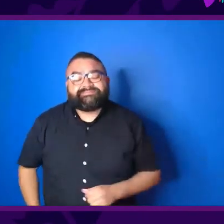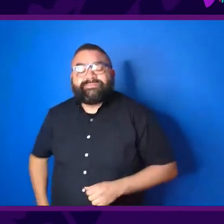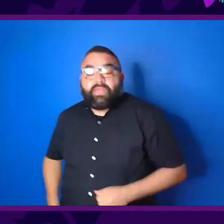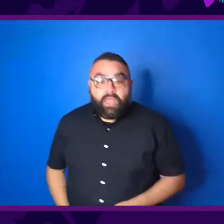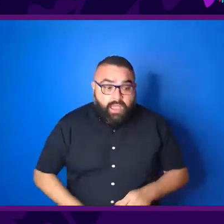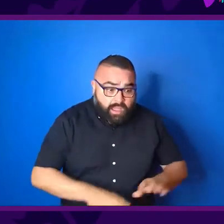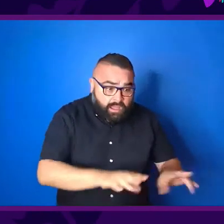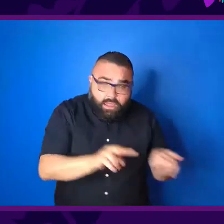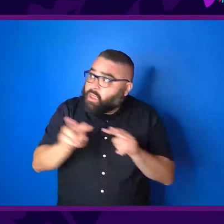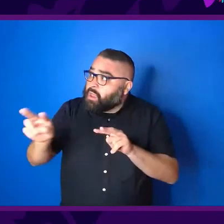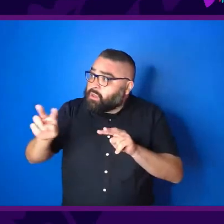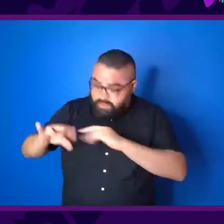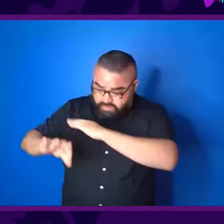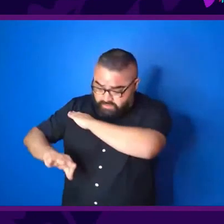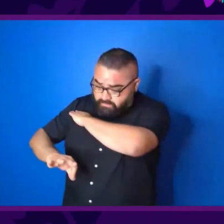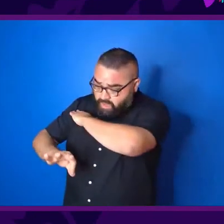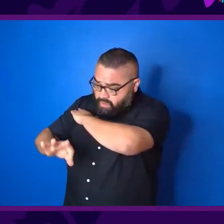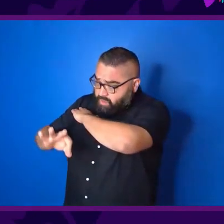Ya viene